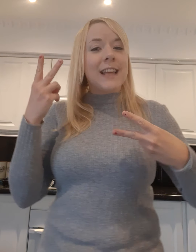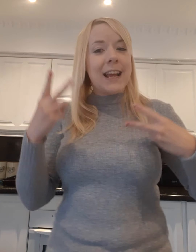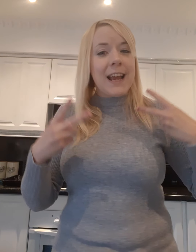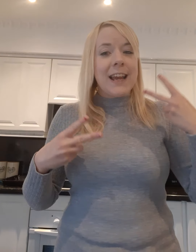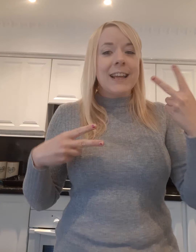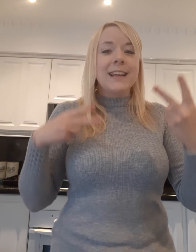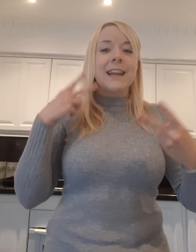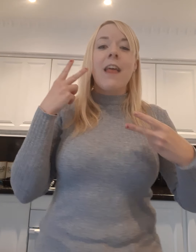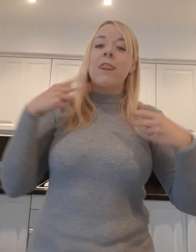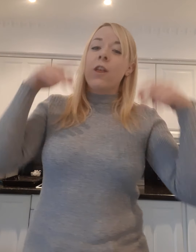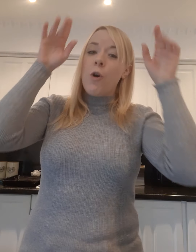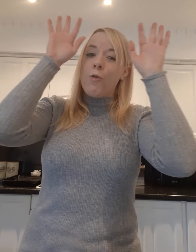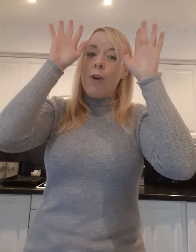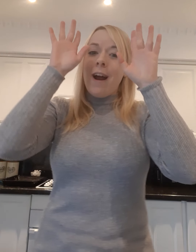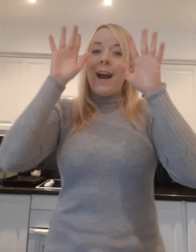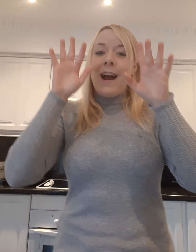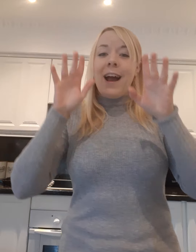singing in the rain.